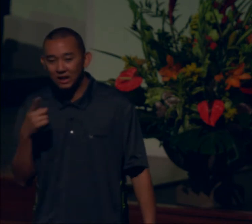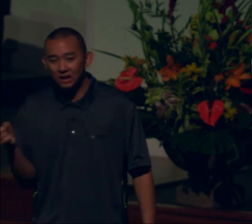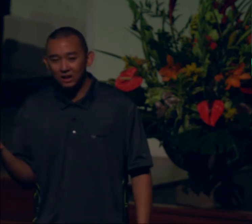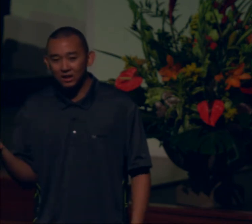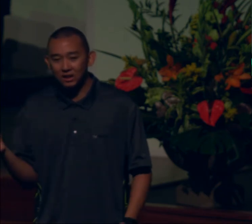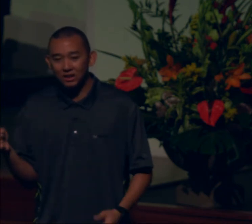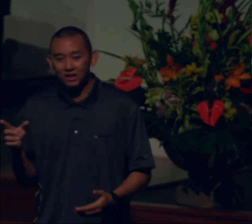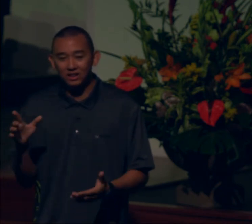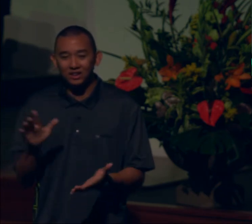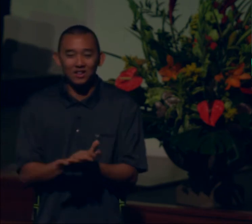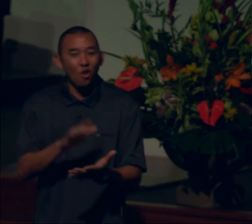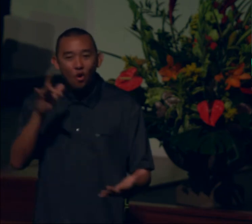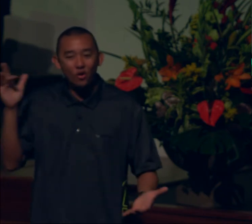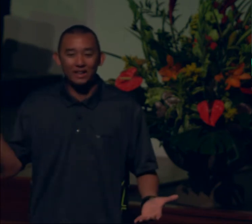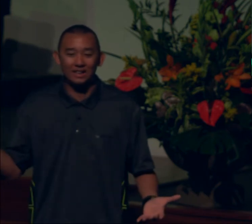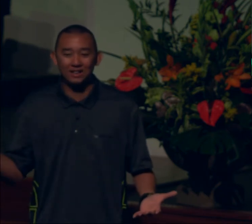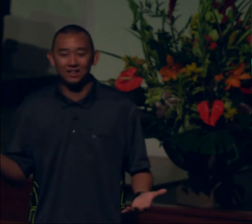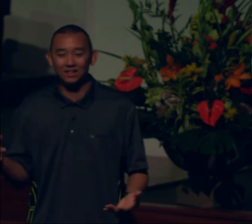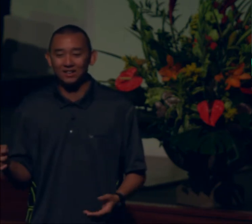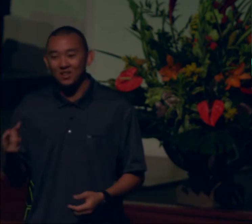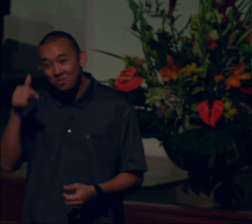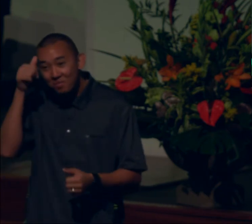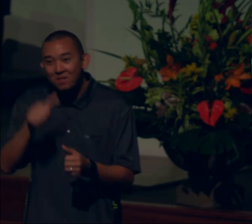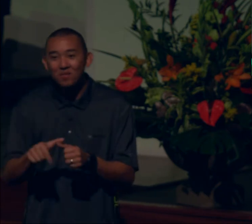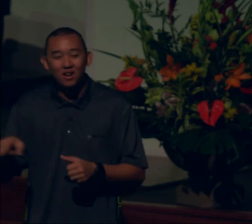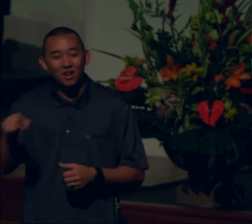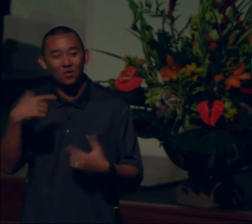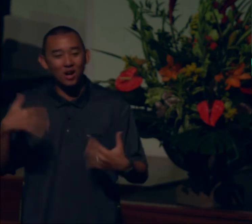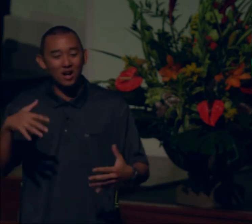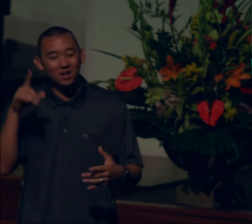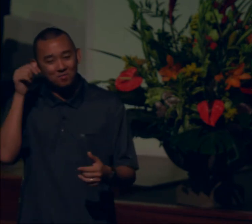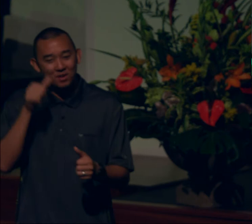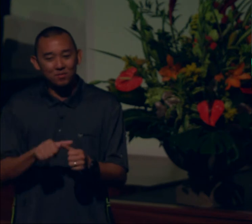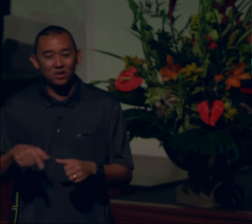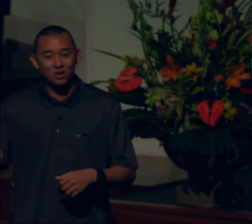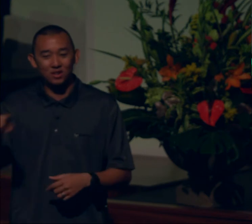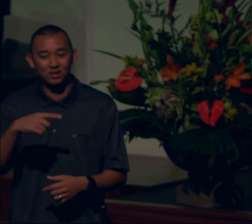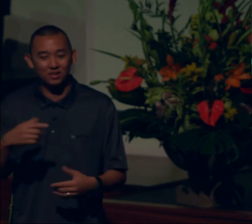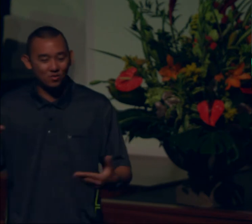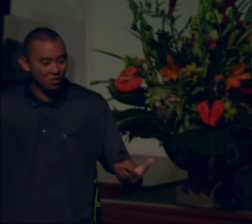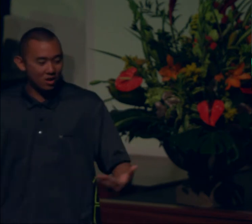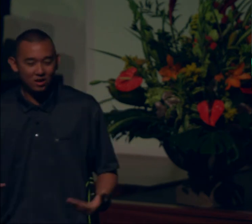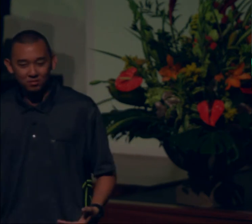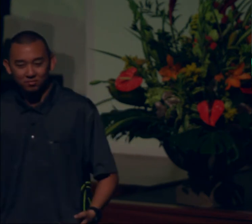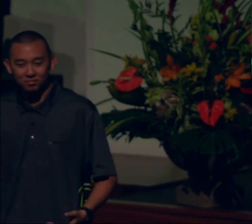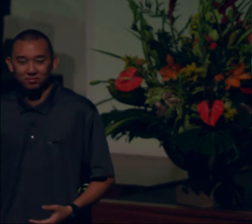You remember. Well, let's welcome Pastor Jeff Shortridge.